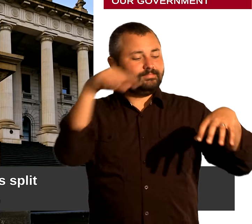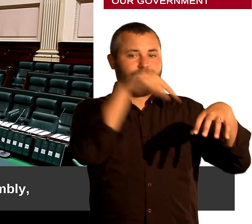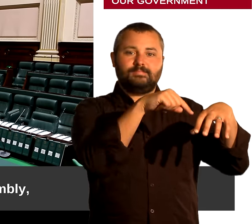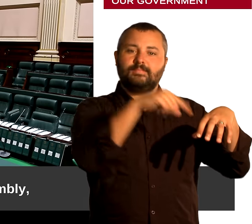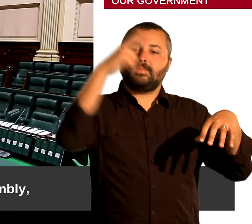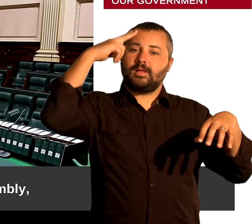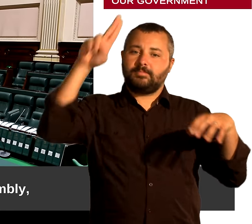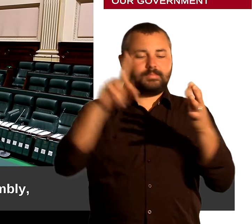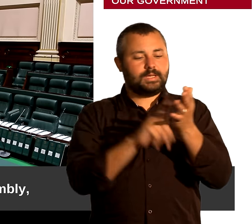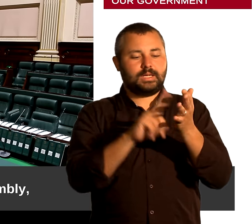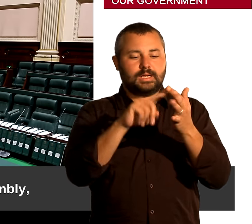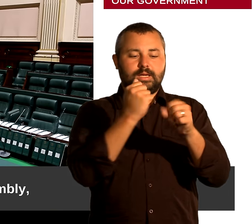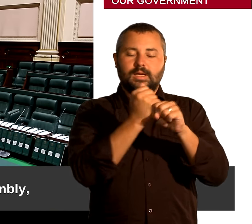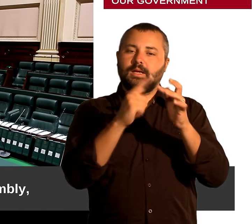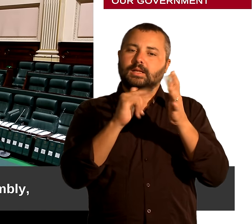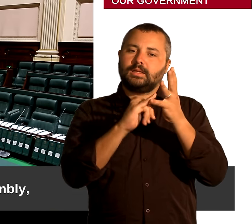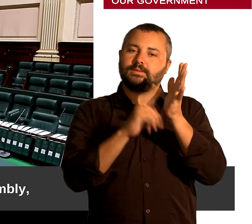The Legislative Assembly.